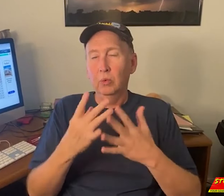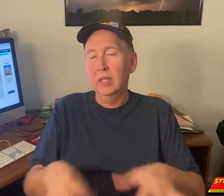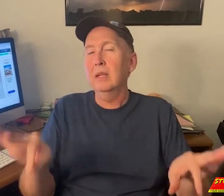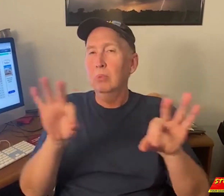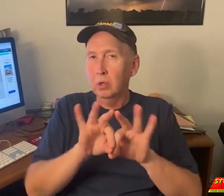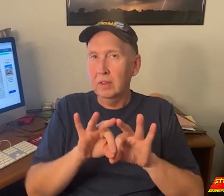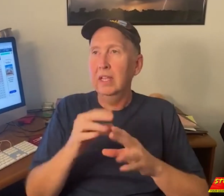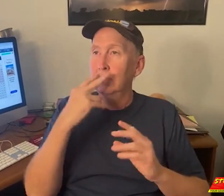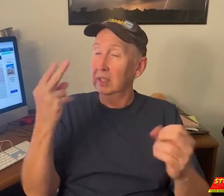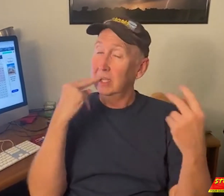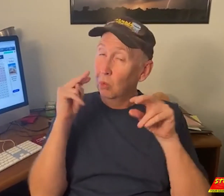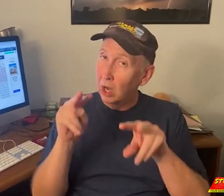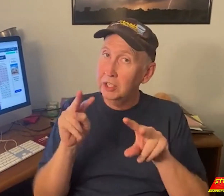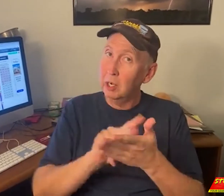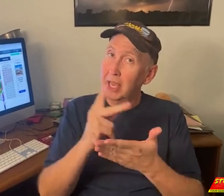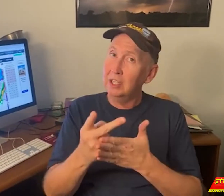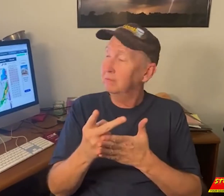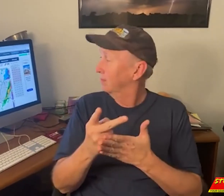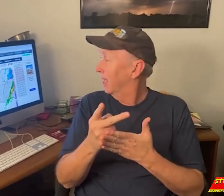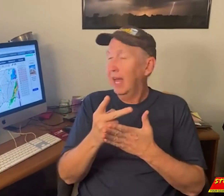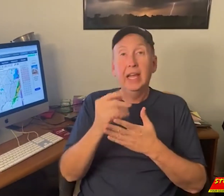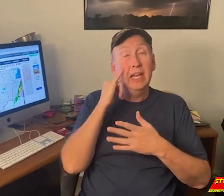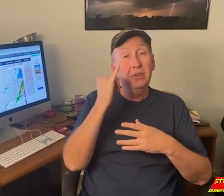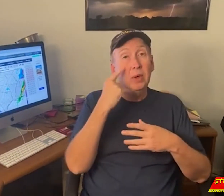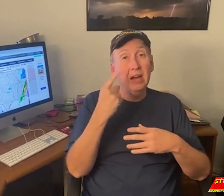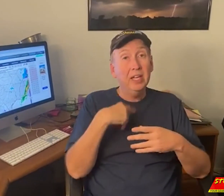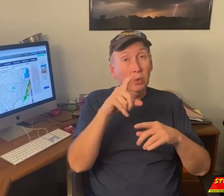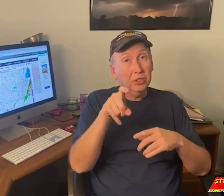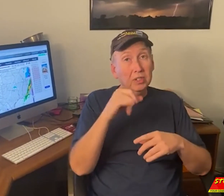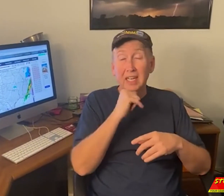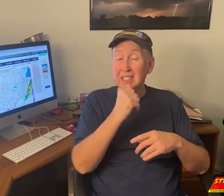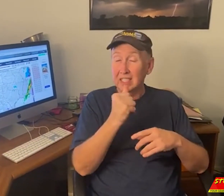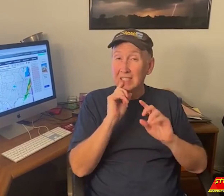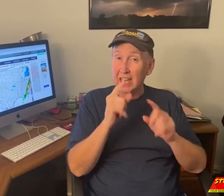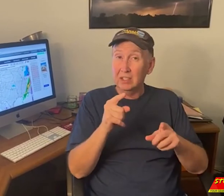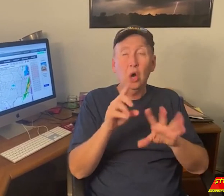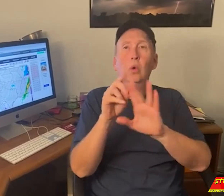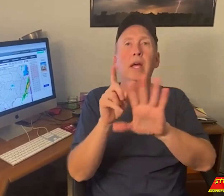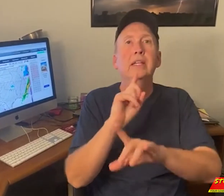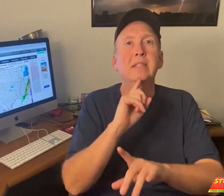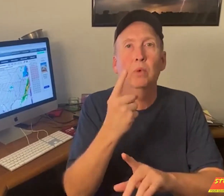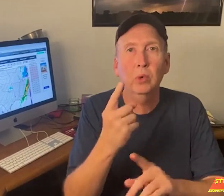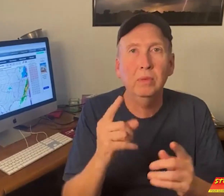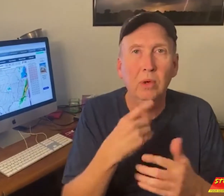really important thing, so just keep watching our page. And if you have any questions I didn't answer, I need to say one more